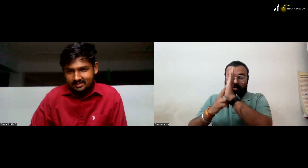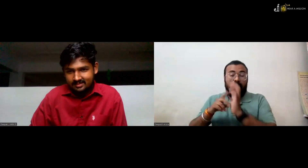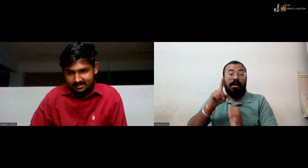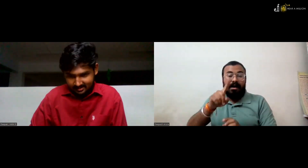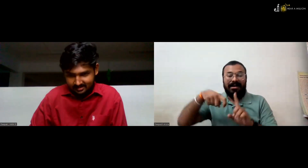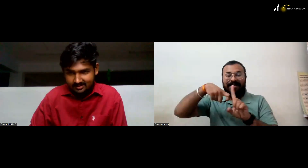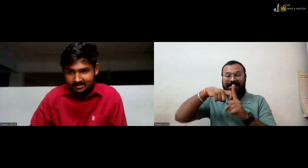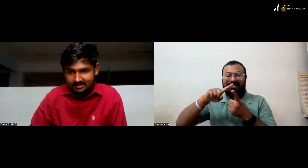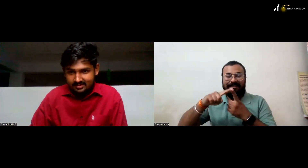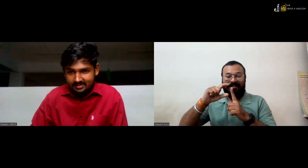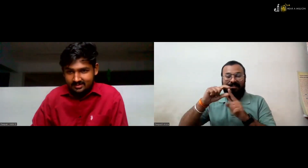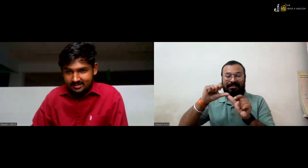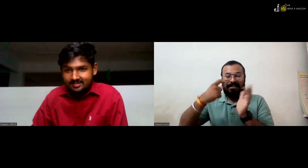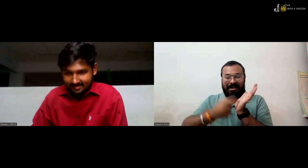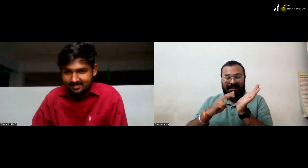quite difficult,